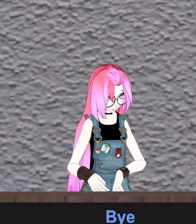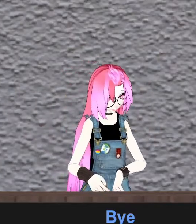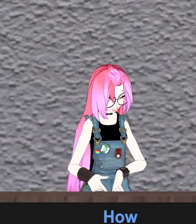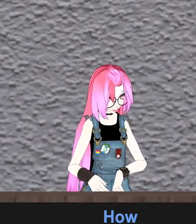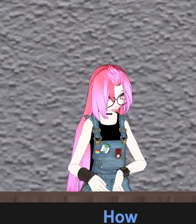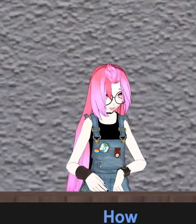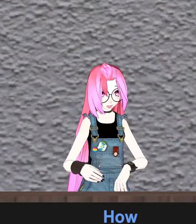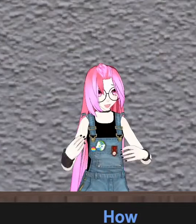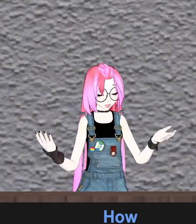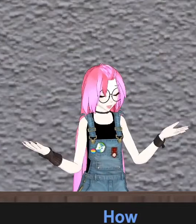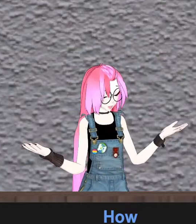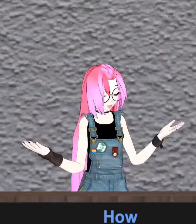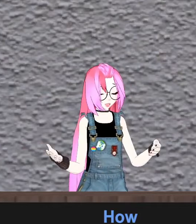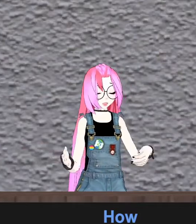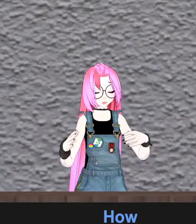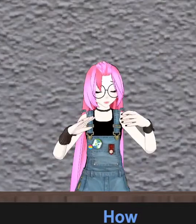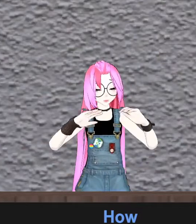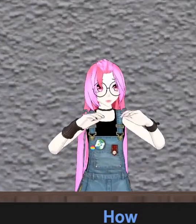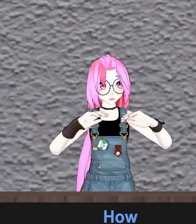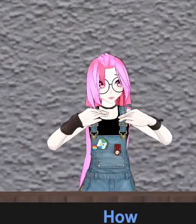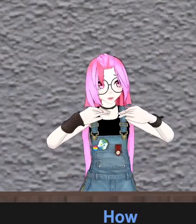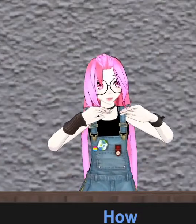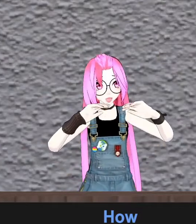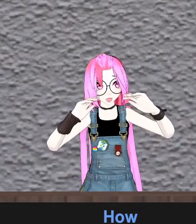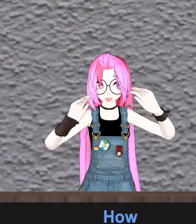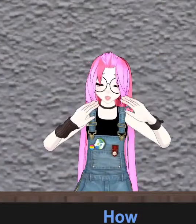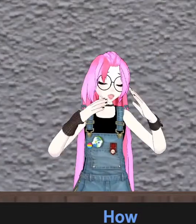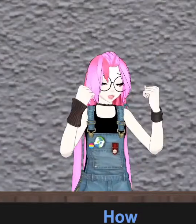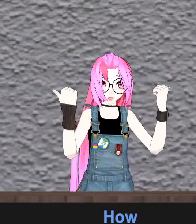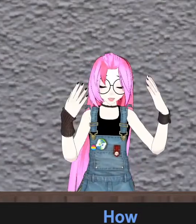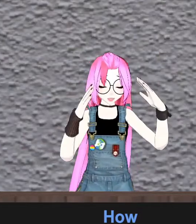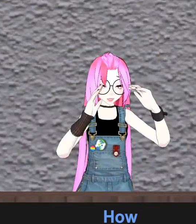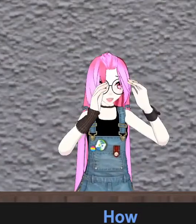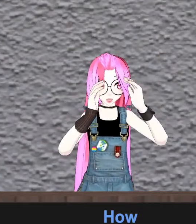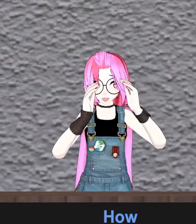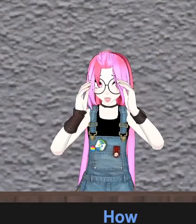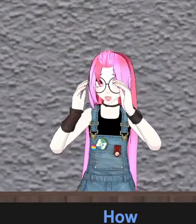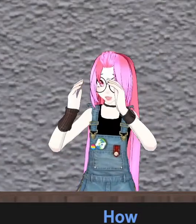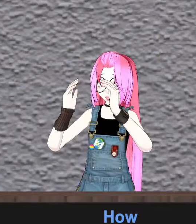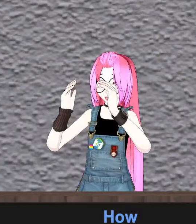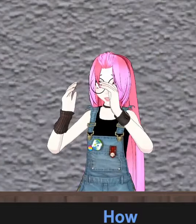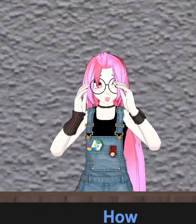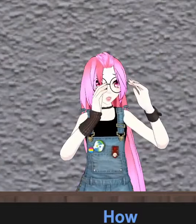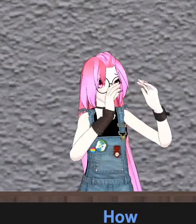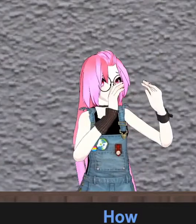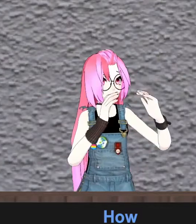All right, now this one, you're going to see this a lot. How? There's a lot of versions, but the one that I like is you're going to use 2 relaxed